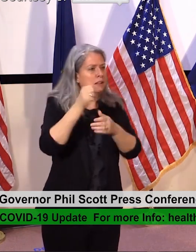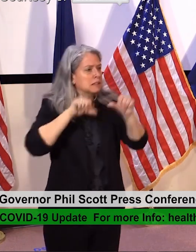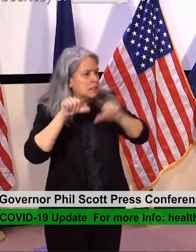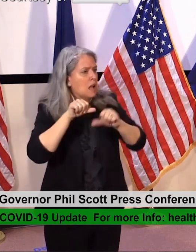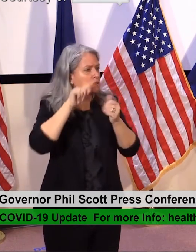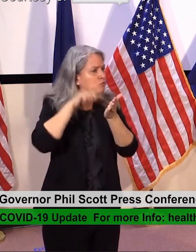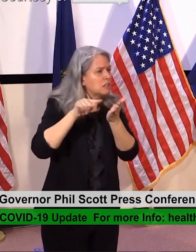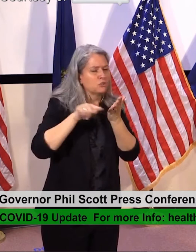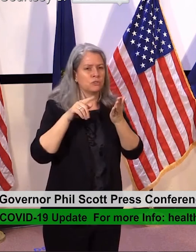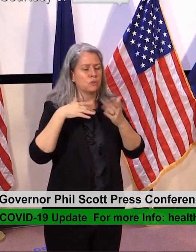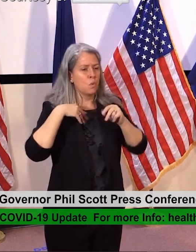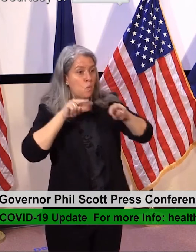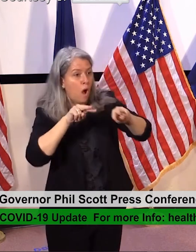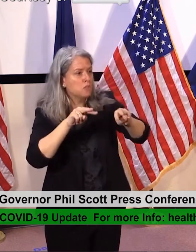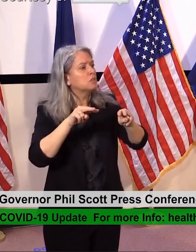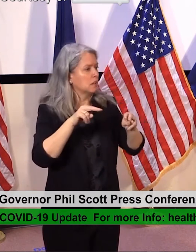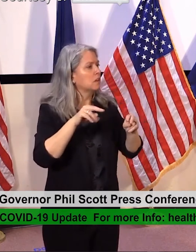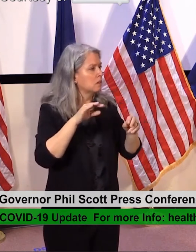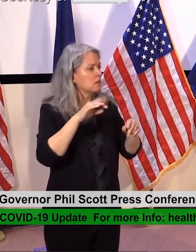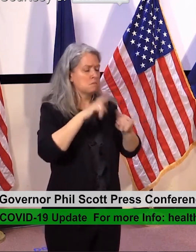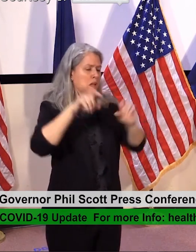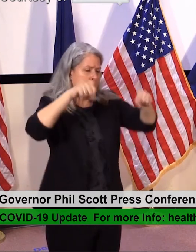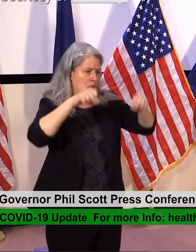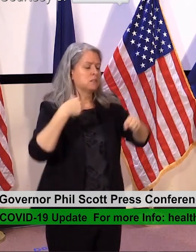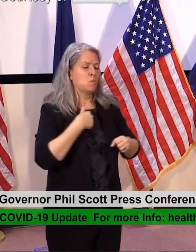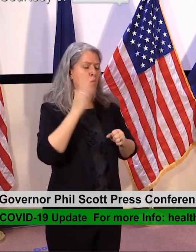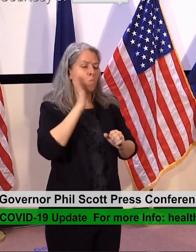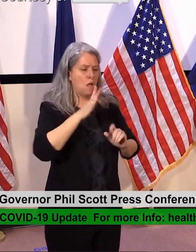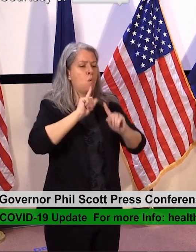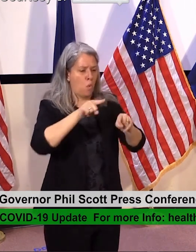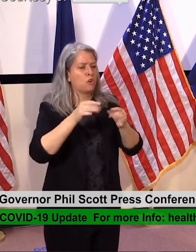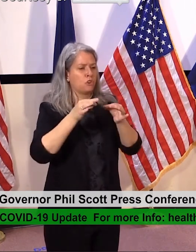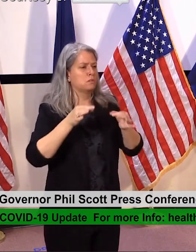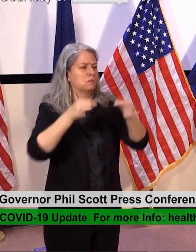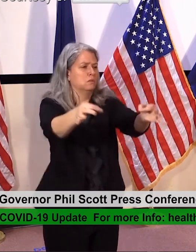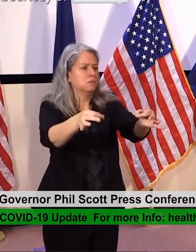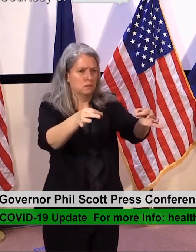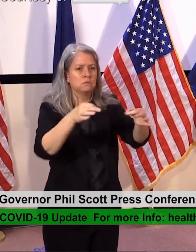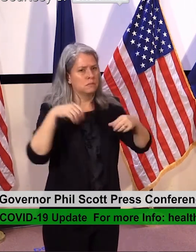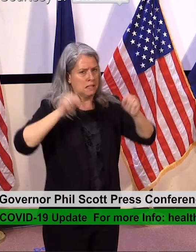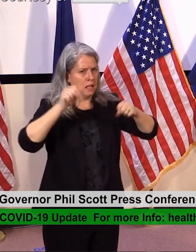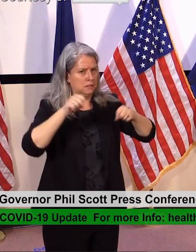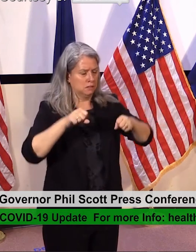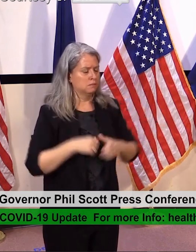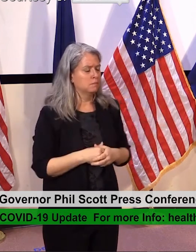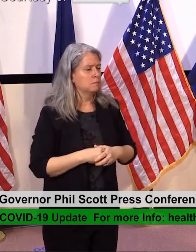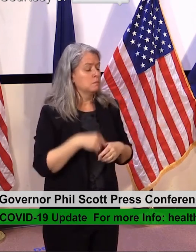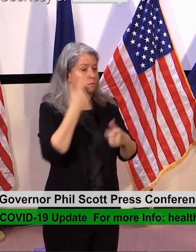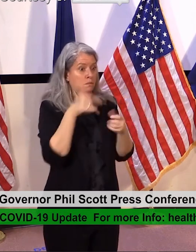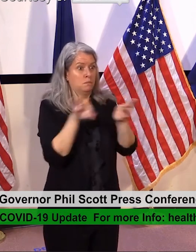again the modeling that we did and that we presented yesterday is so important to us to make sure that we're not exceeding